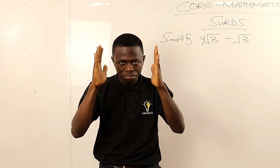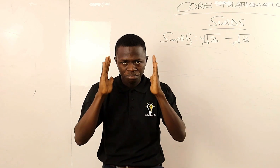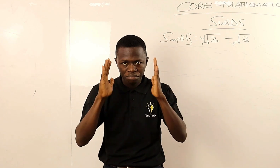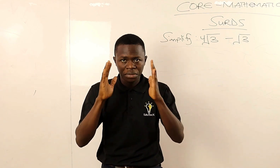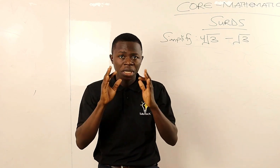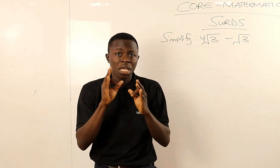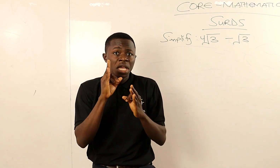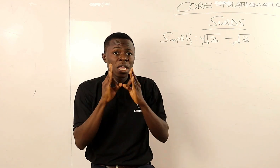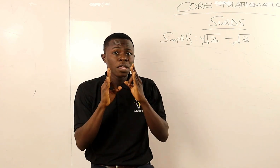Now,